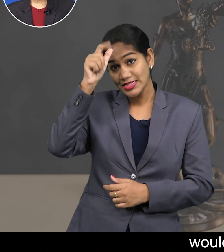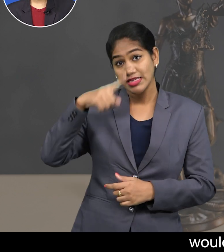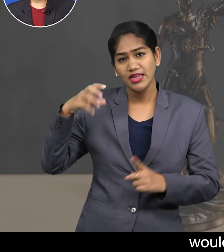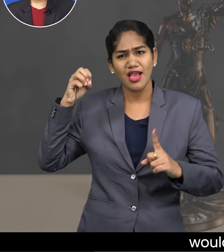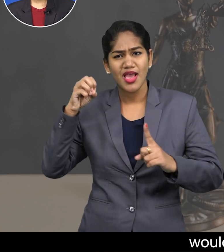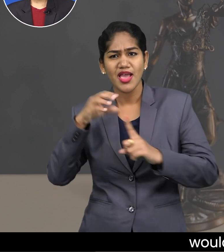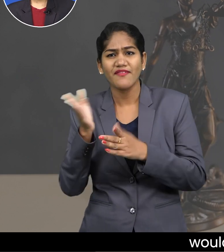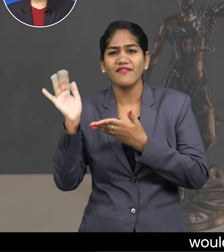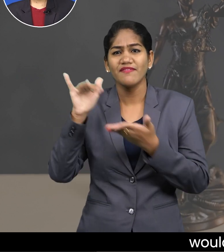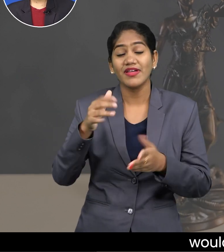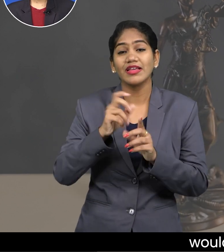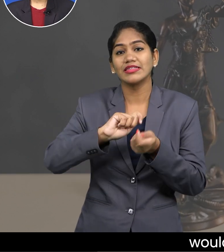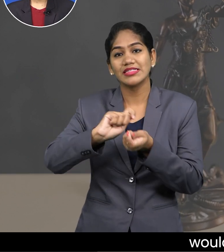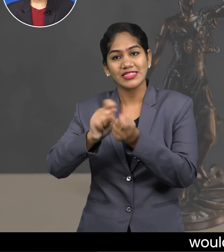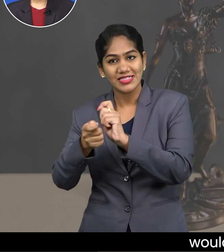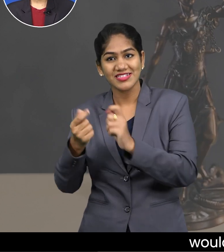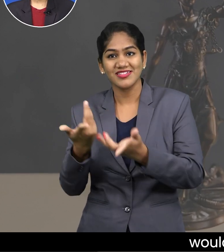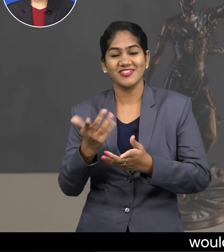effect.